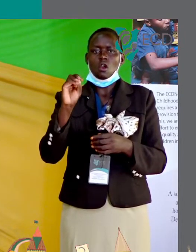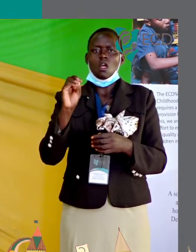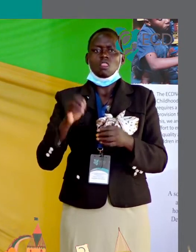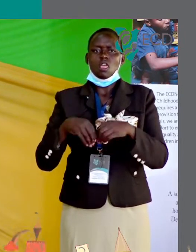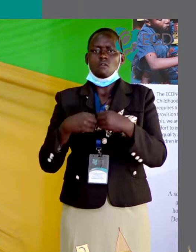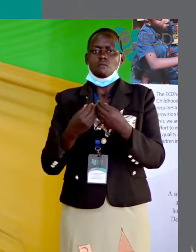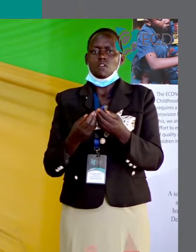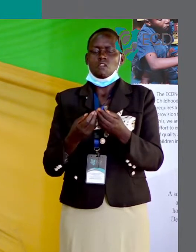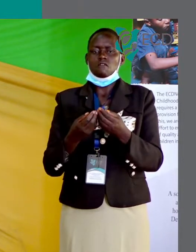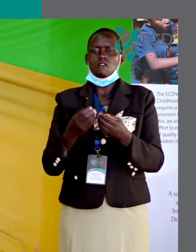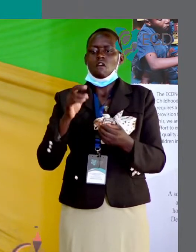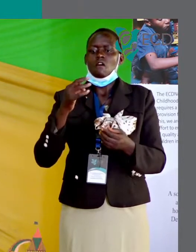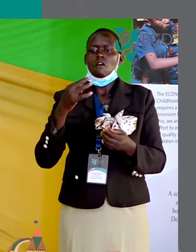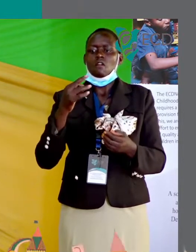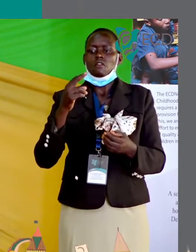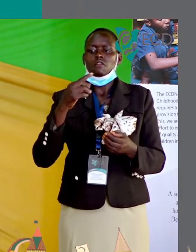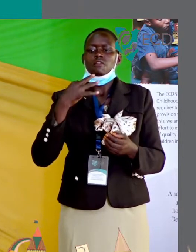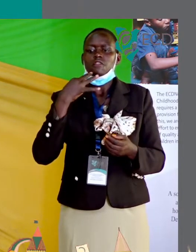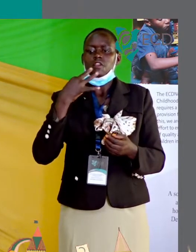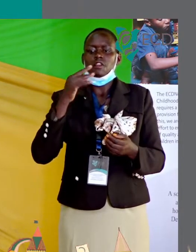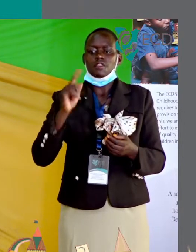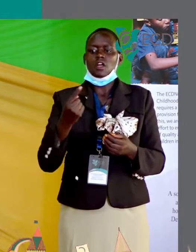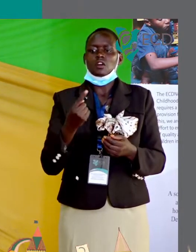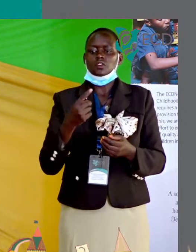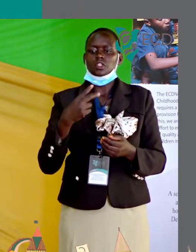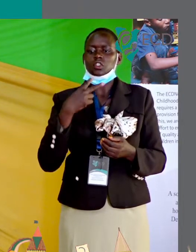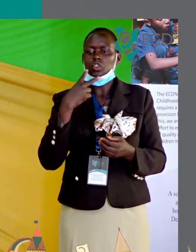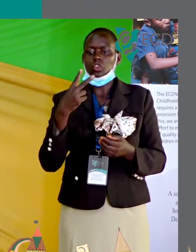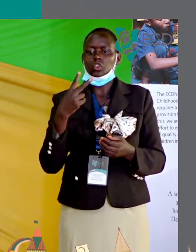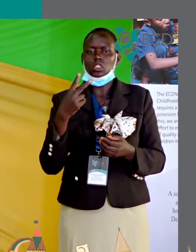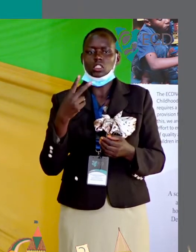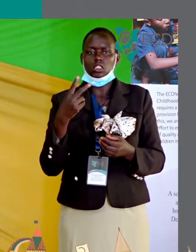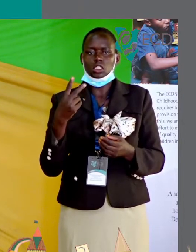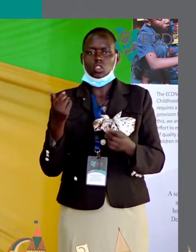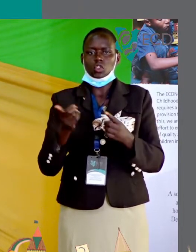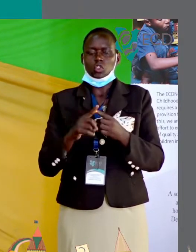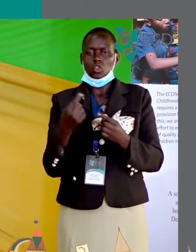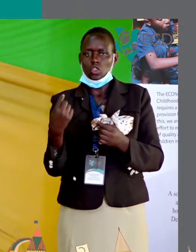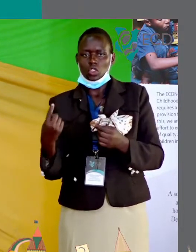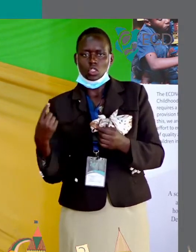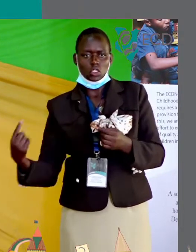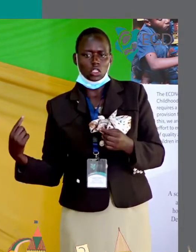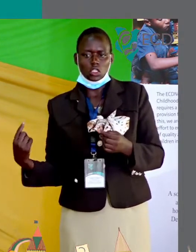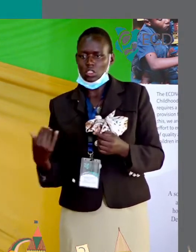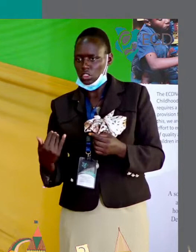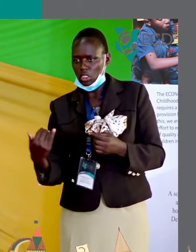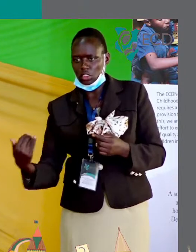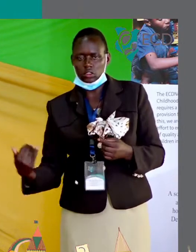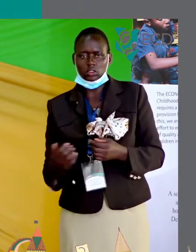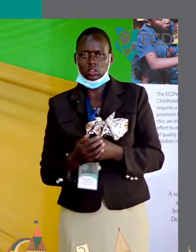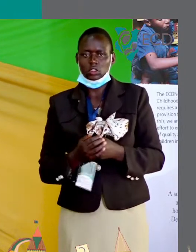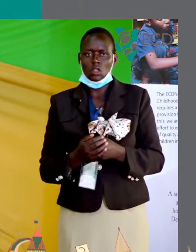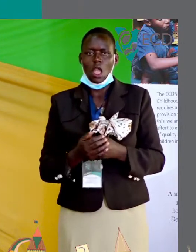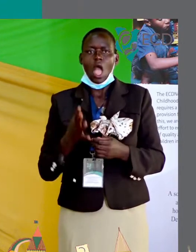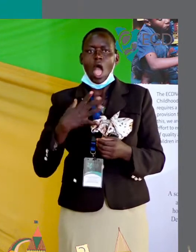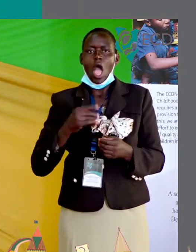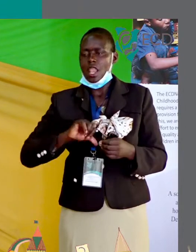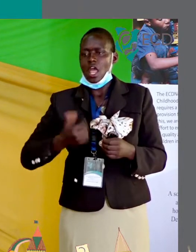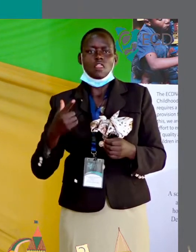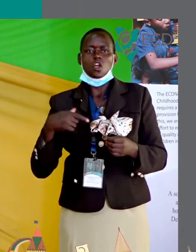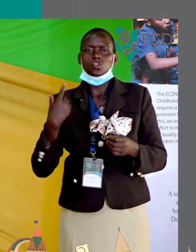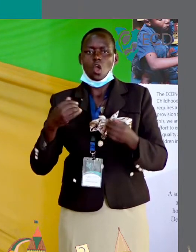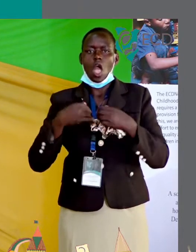3,200 and 3,300 shillings to every learner and those with special